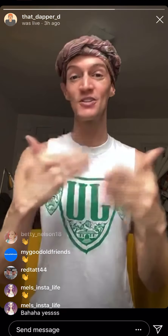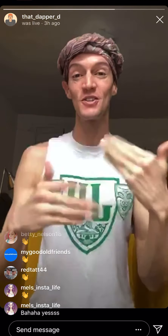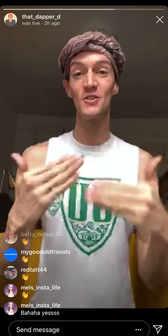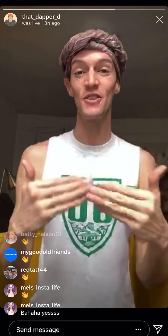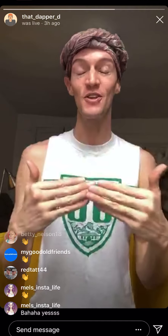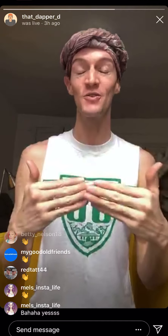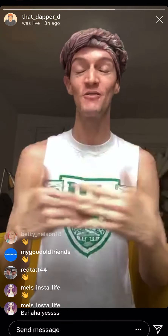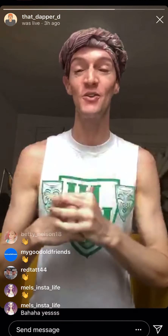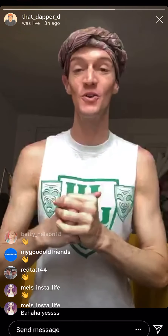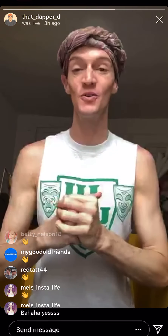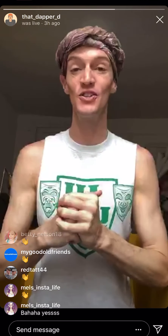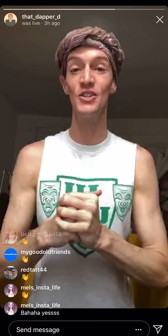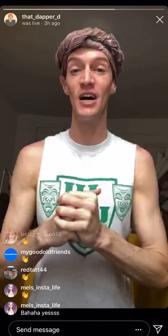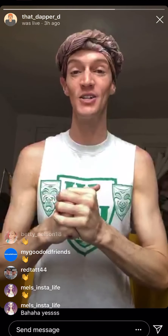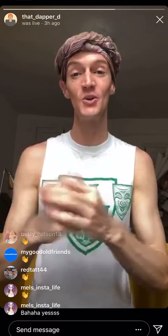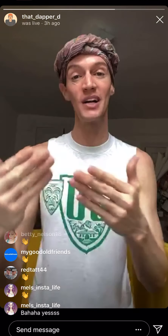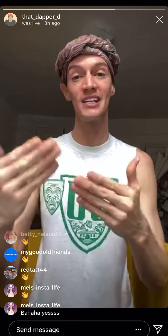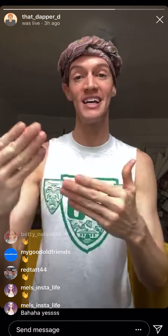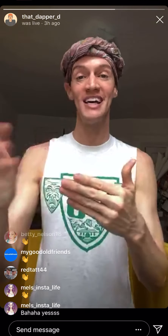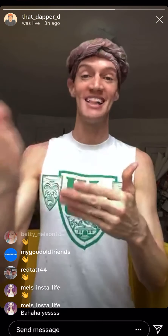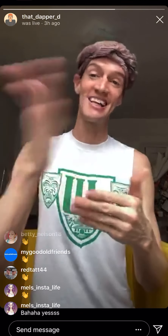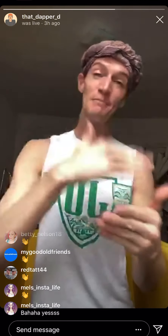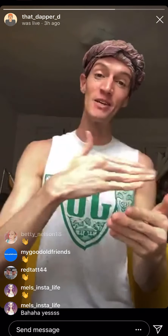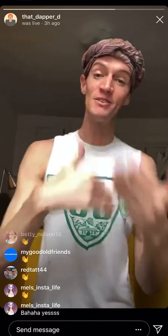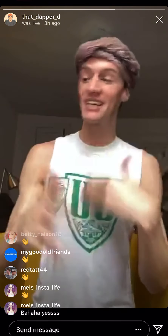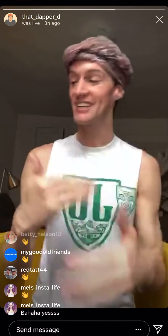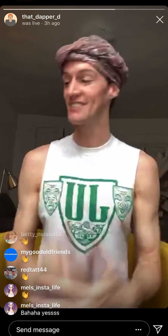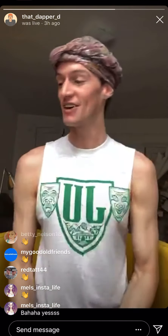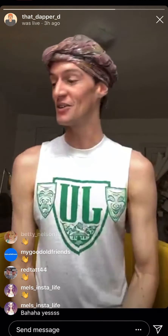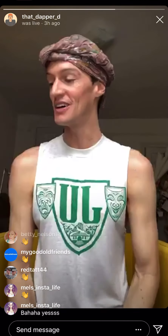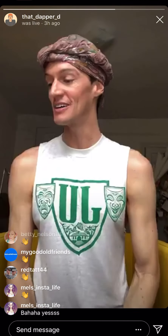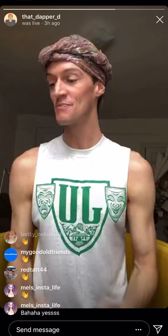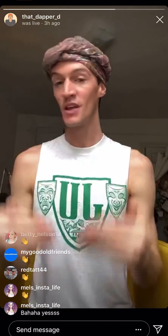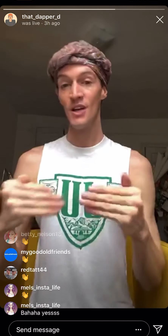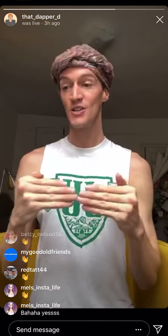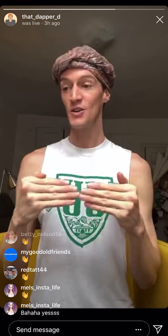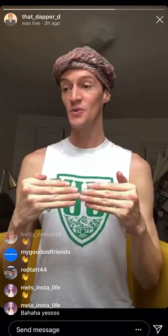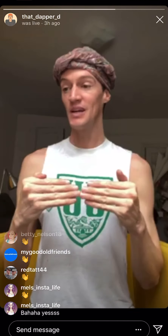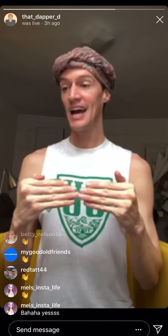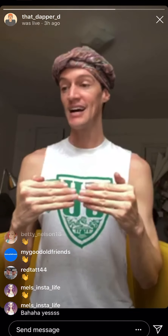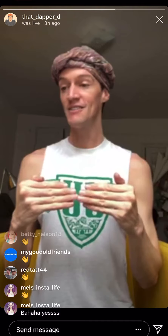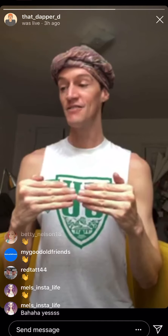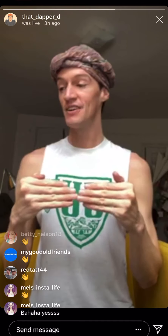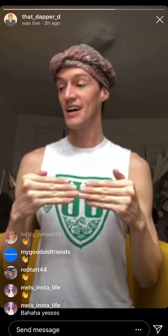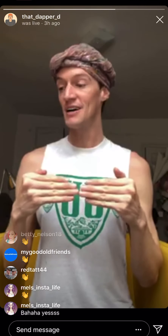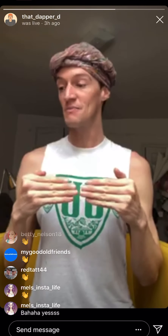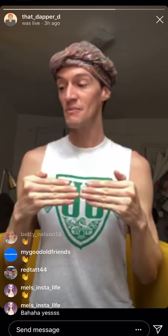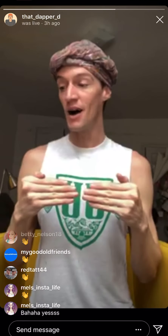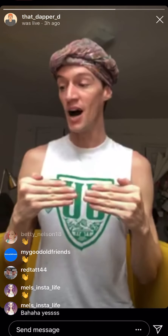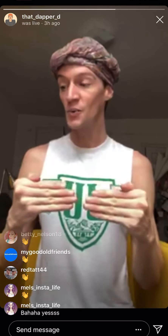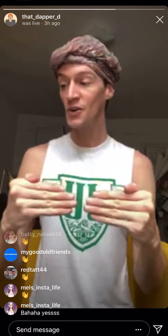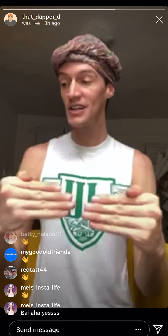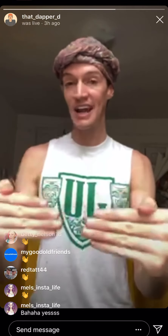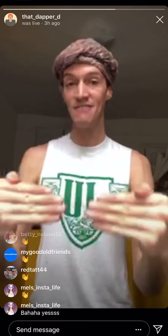those of you who joined like in the middle can follow along so we have um onward advance